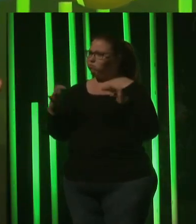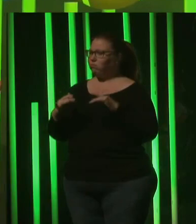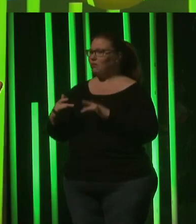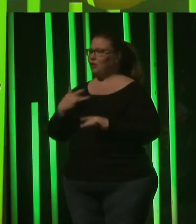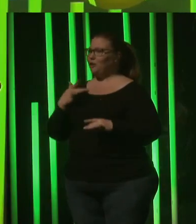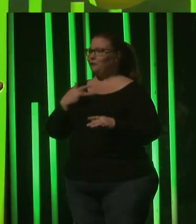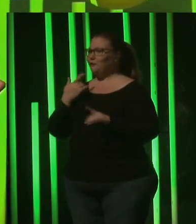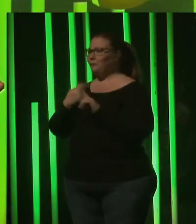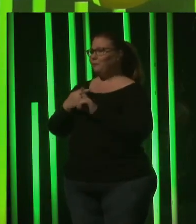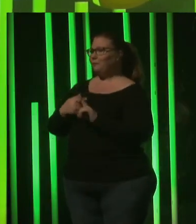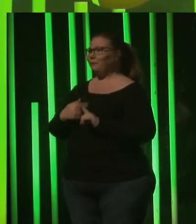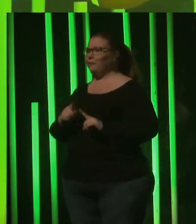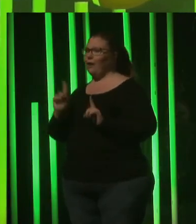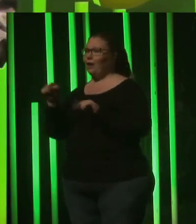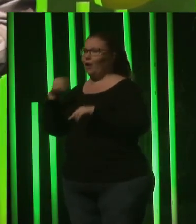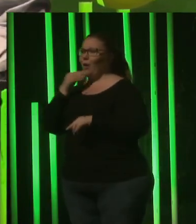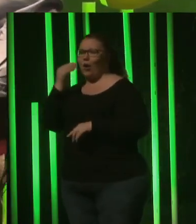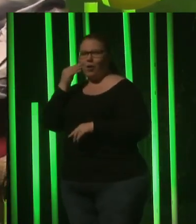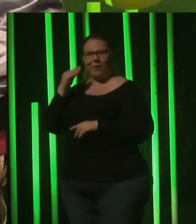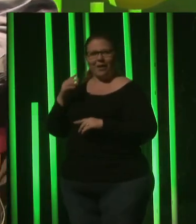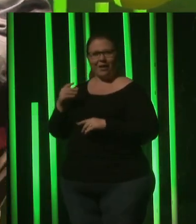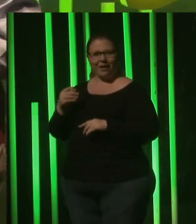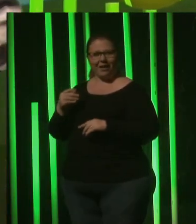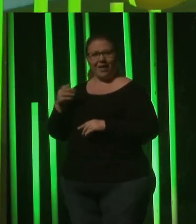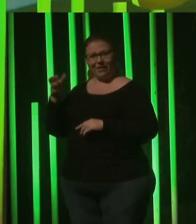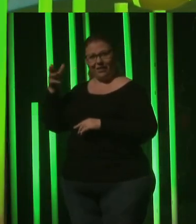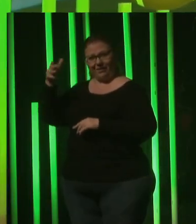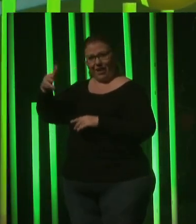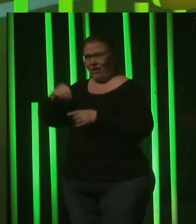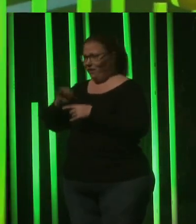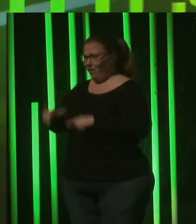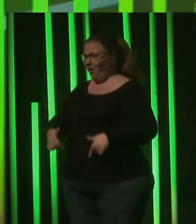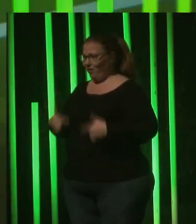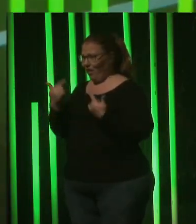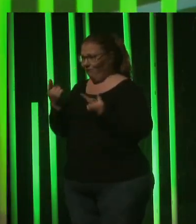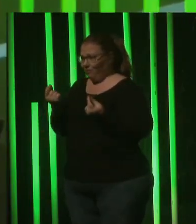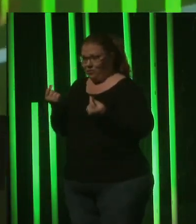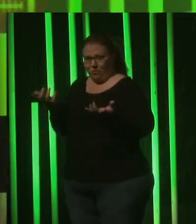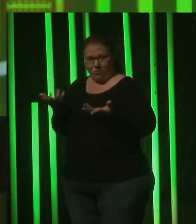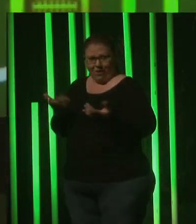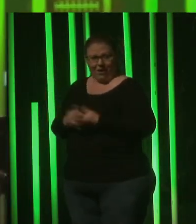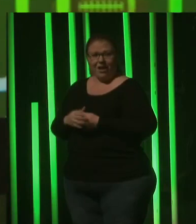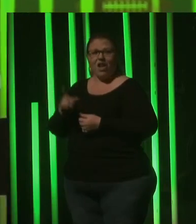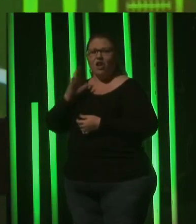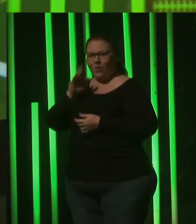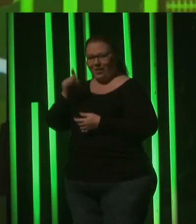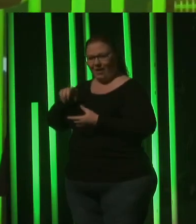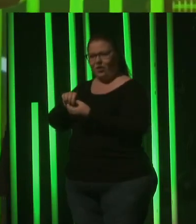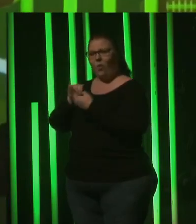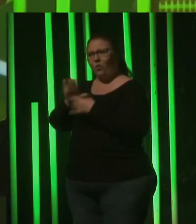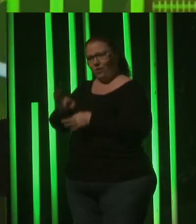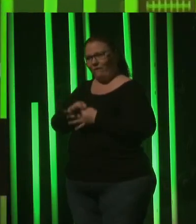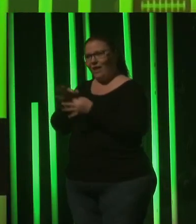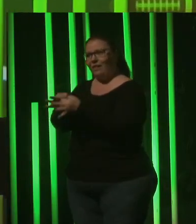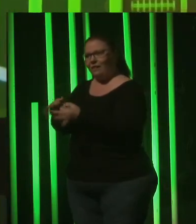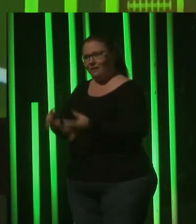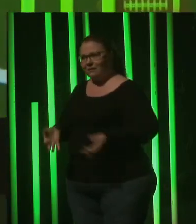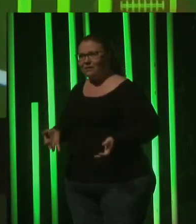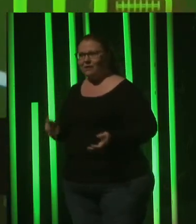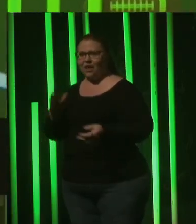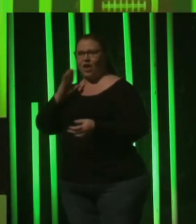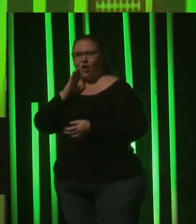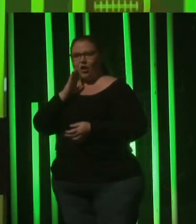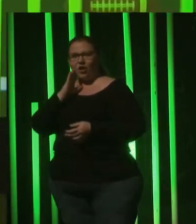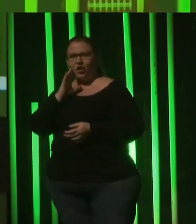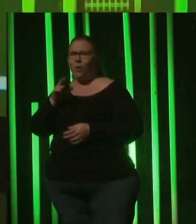home. And at some point in your life, you know what you're going to have to do? You're going to have to take ownership of your faith. You're going to have